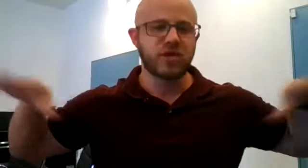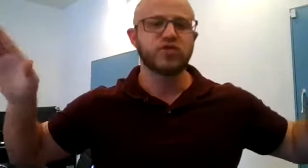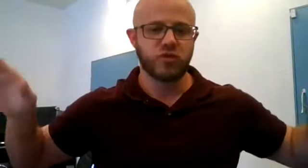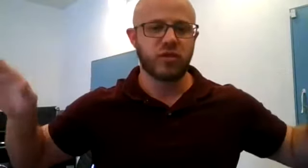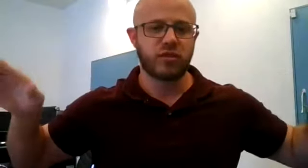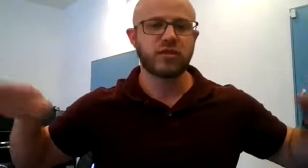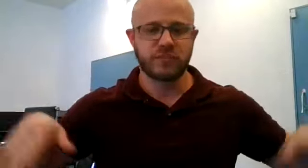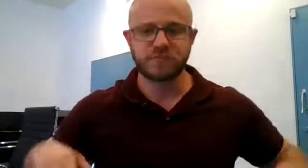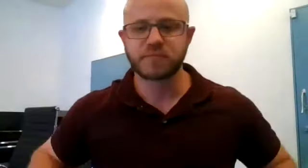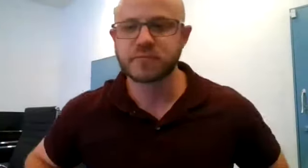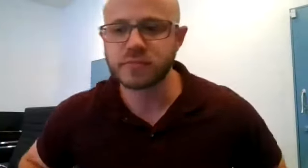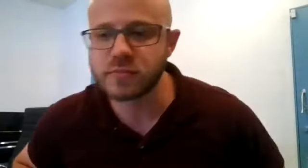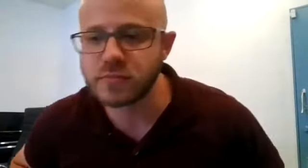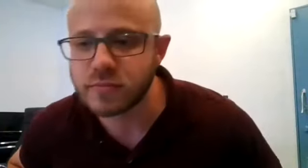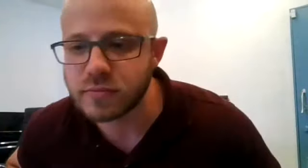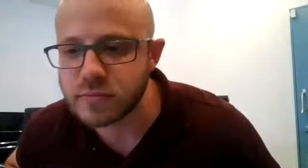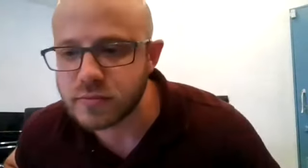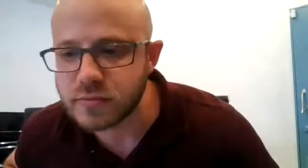Those are the wings, angel.